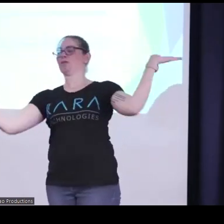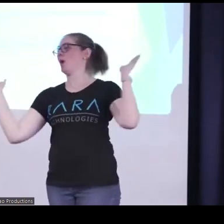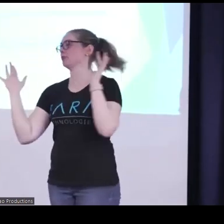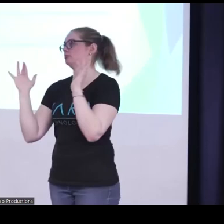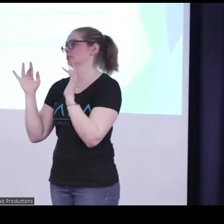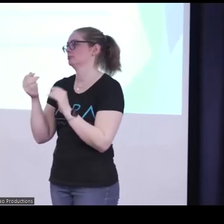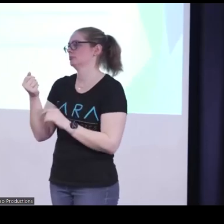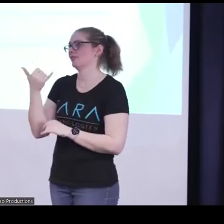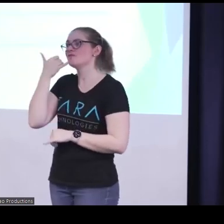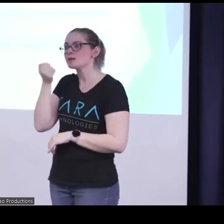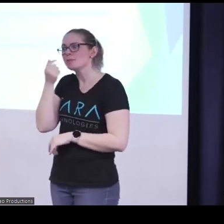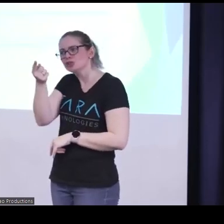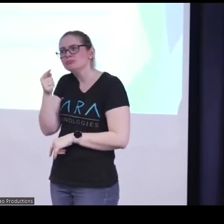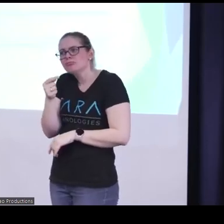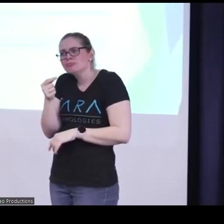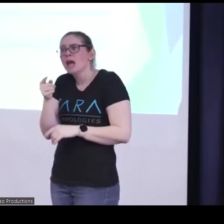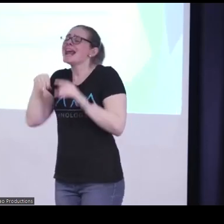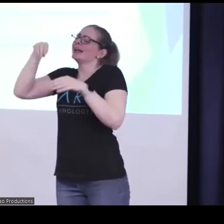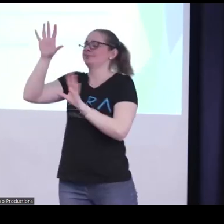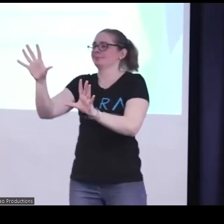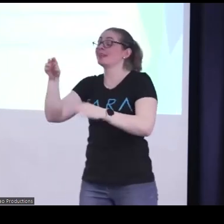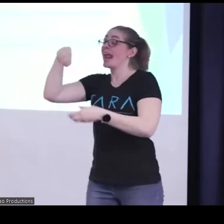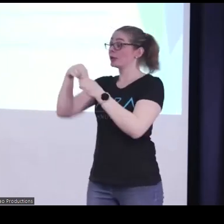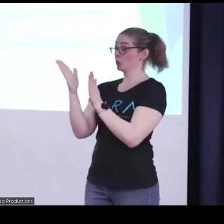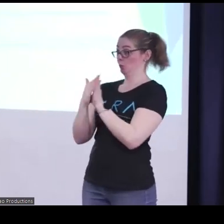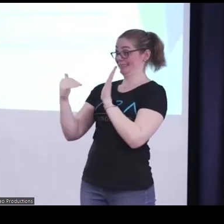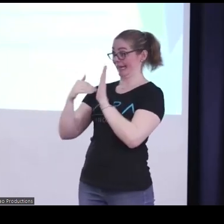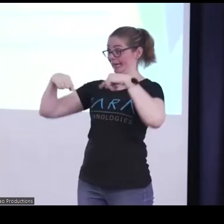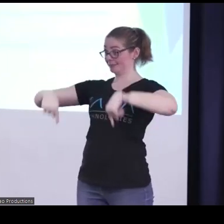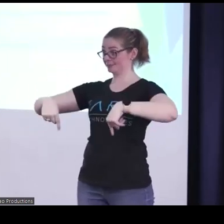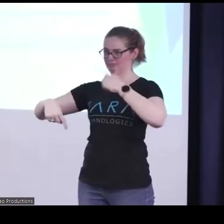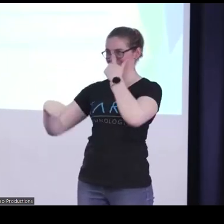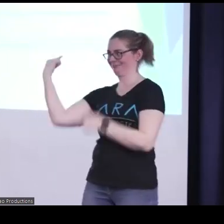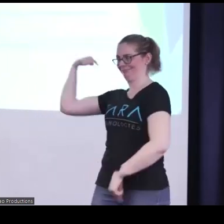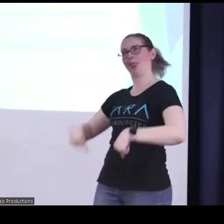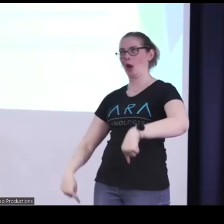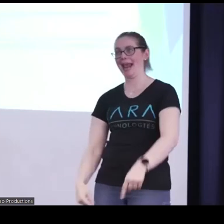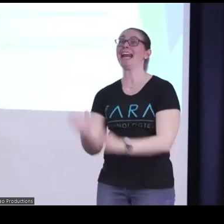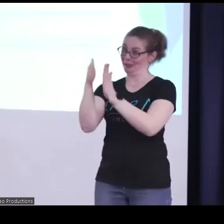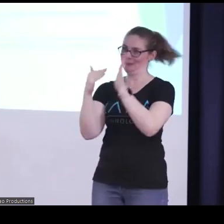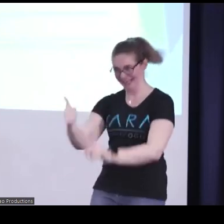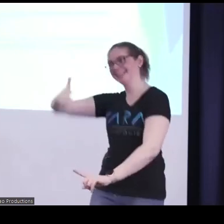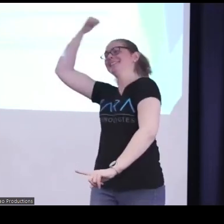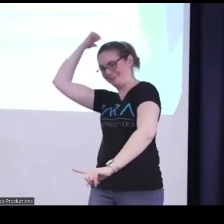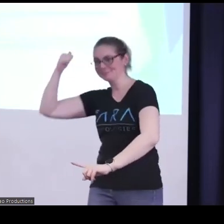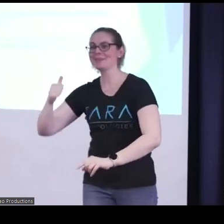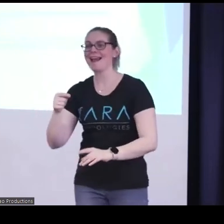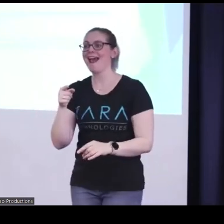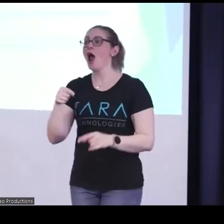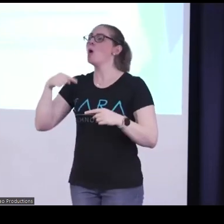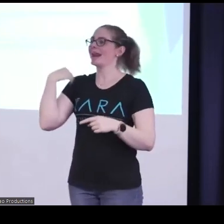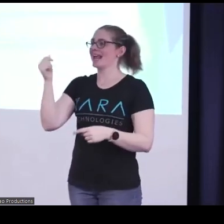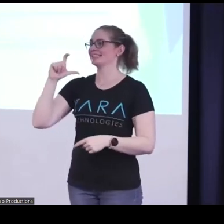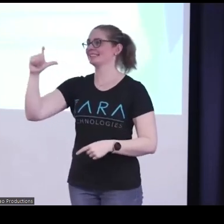So they should have everybody's contact numbers, I believe. Well, at least in New Zealand, I said here,